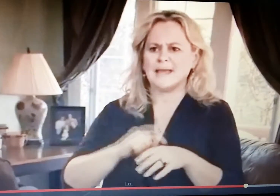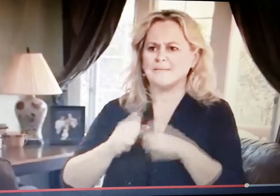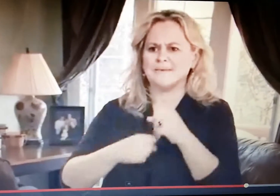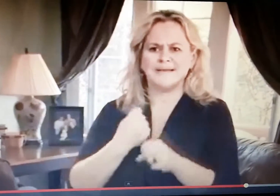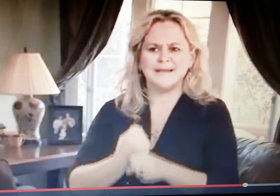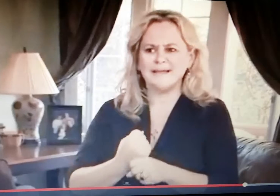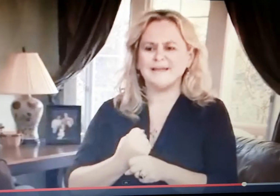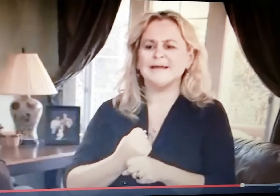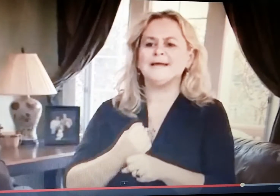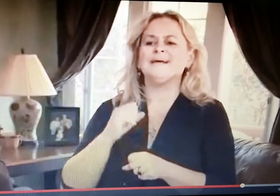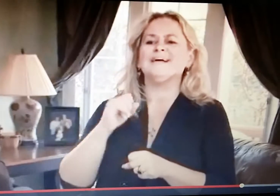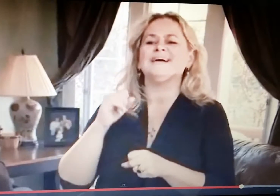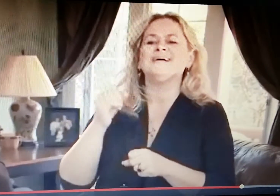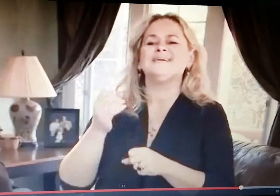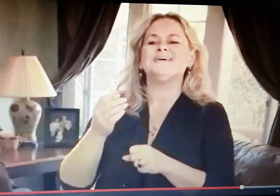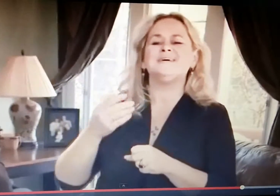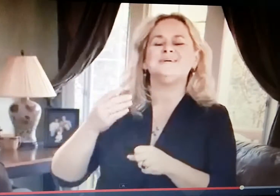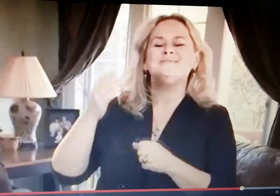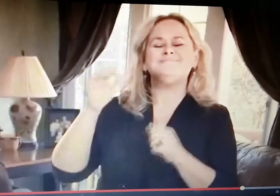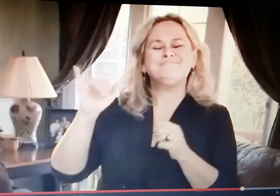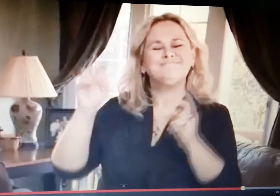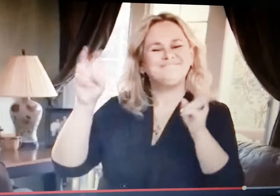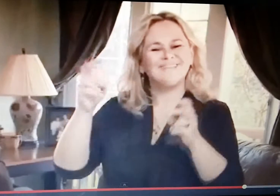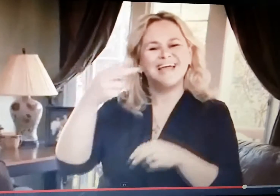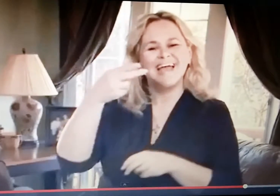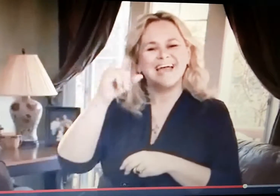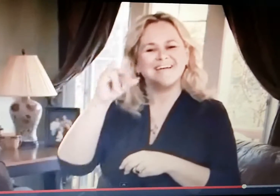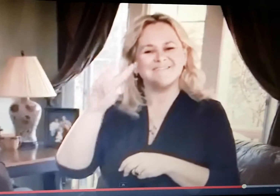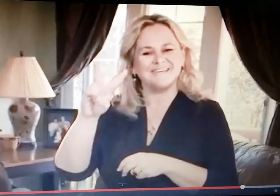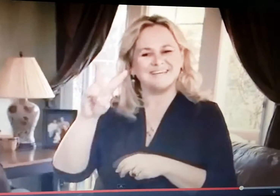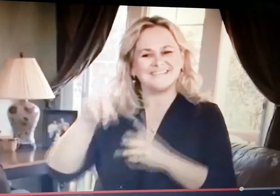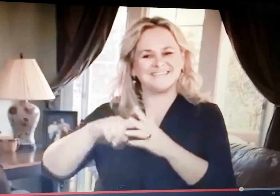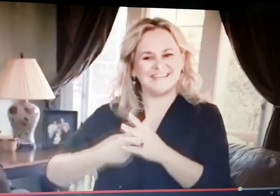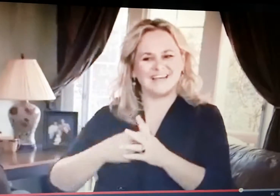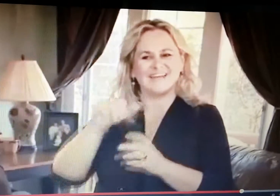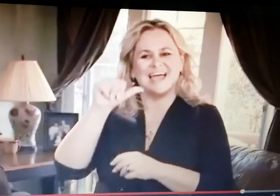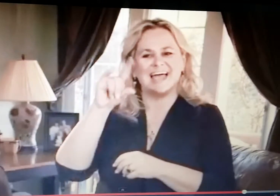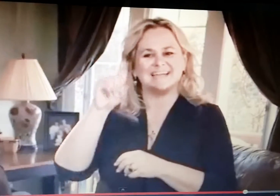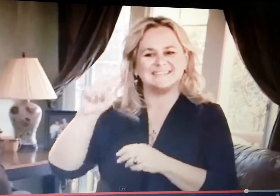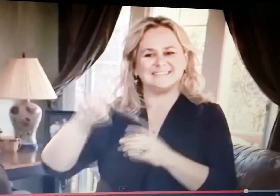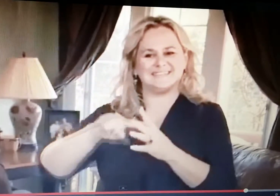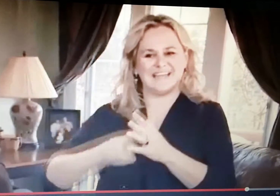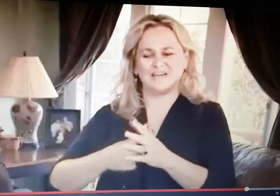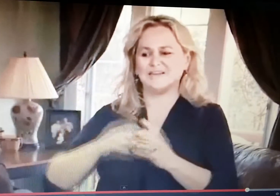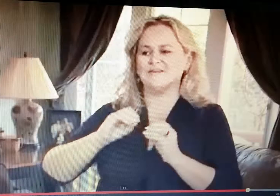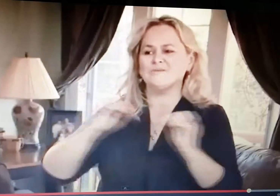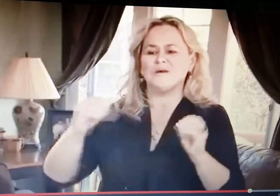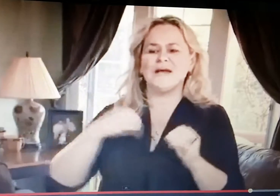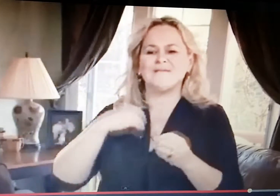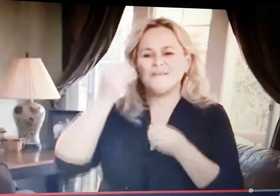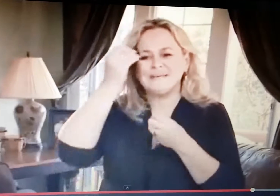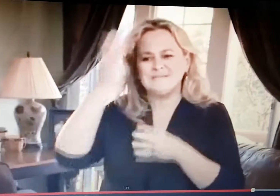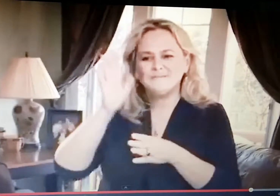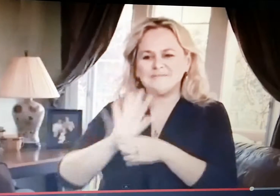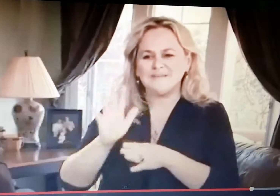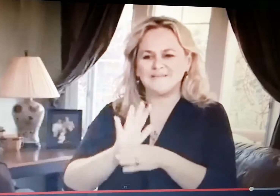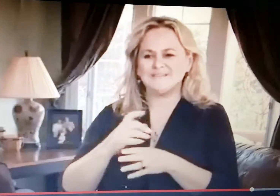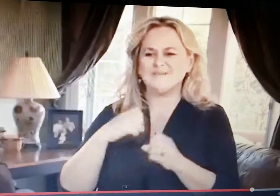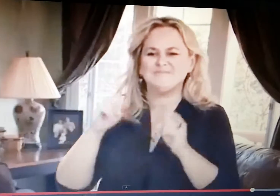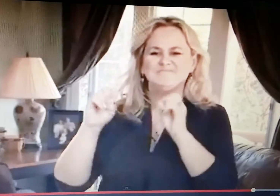like, oh my goodness, why? What are you talking about? Well, back then, that was the year that HIV and